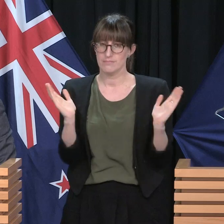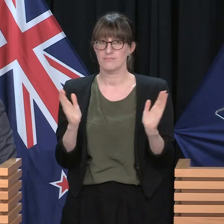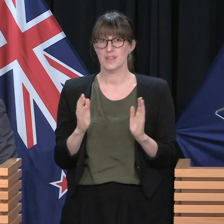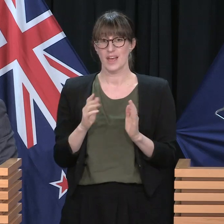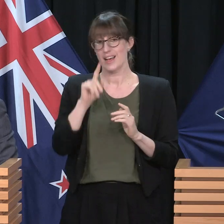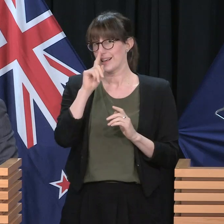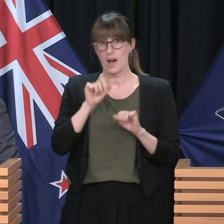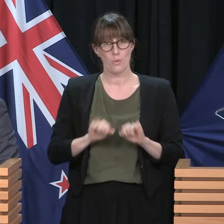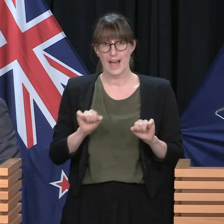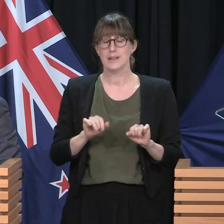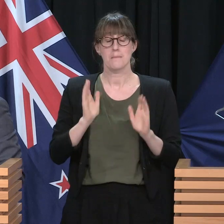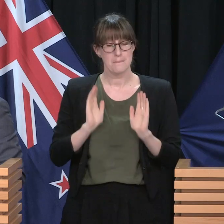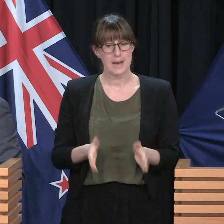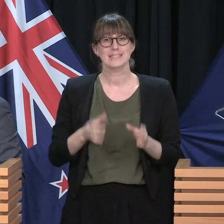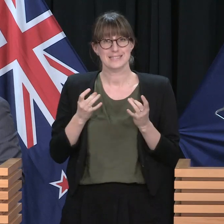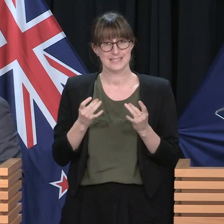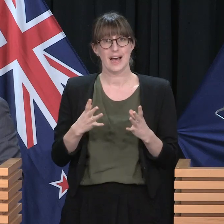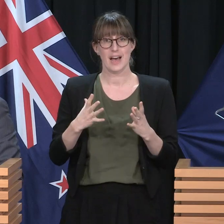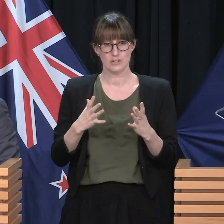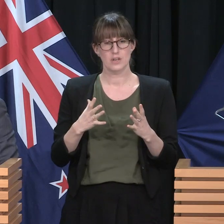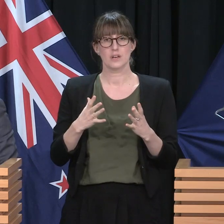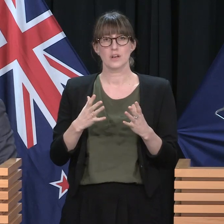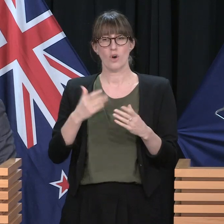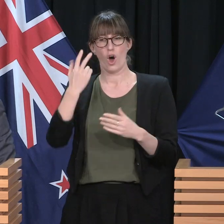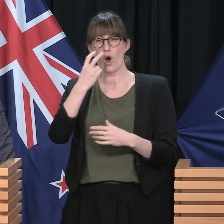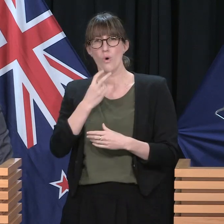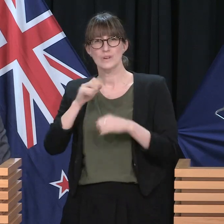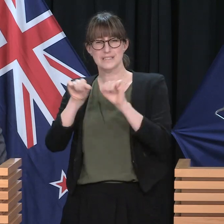now to replace the current national immunisation register.